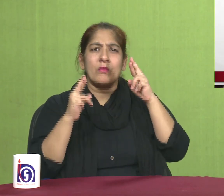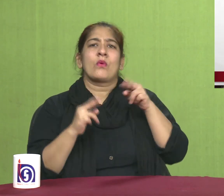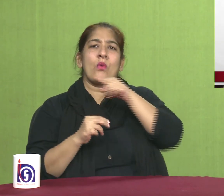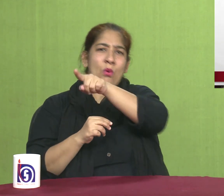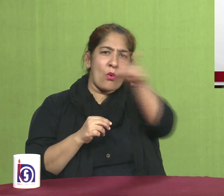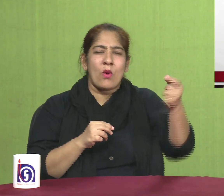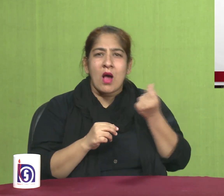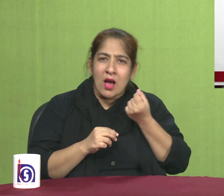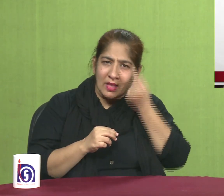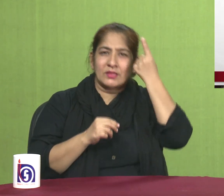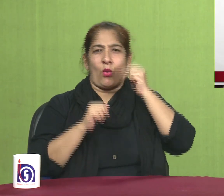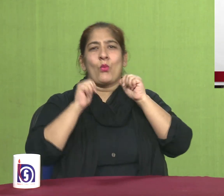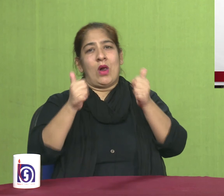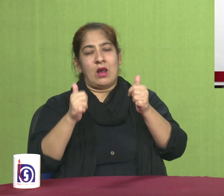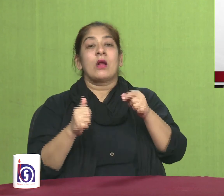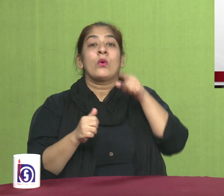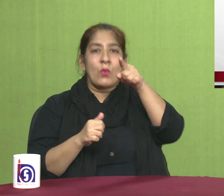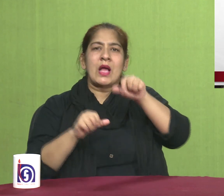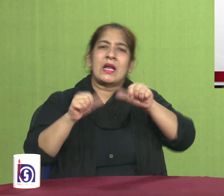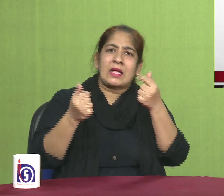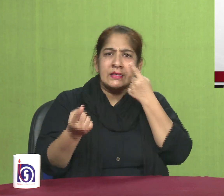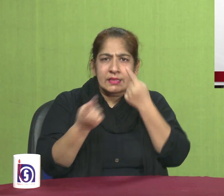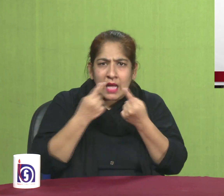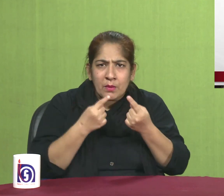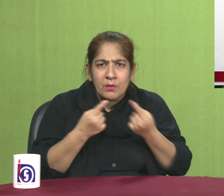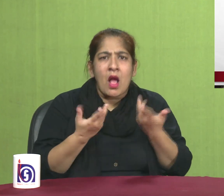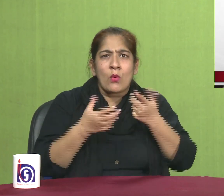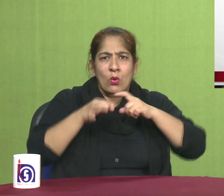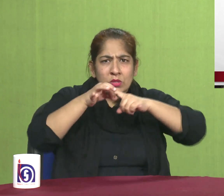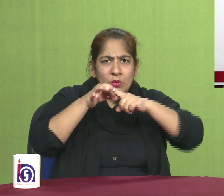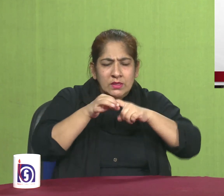I hope you all understood this well. You can check